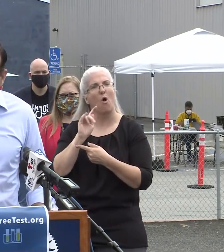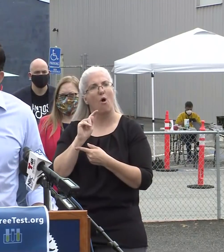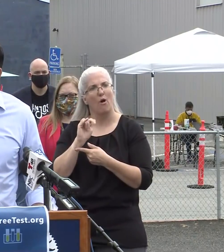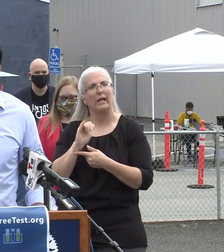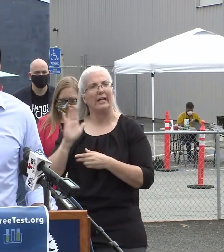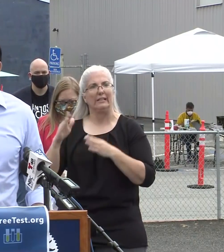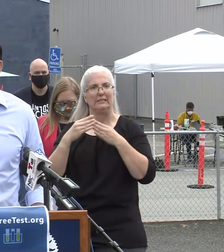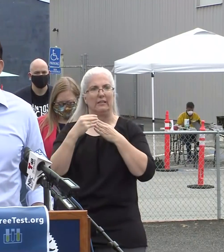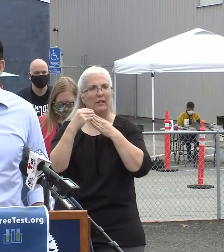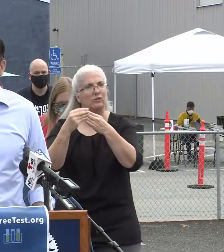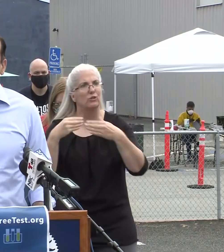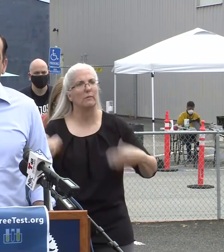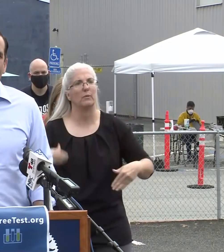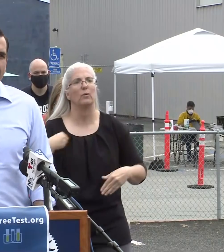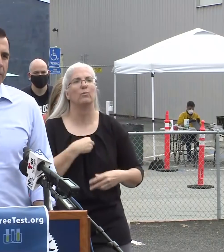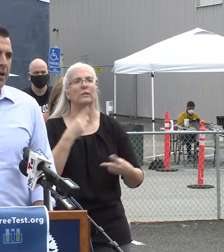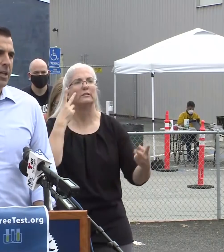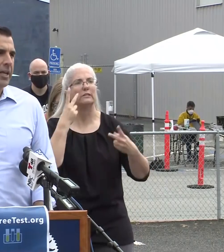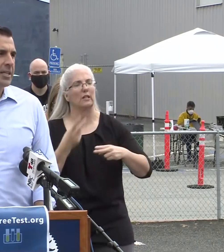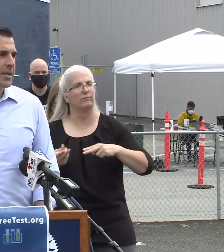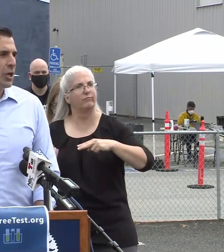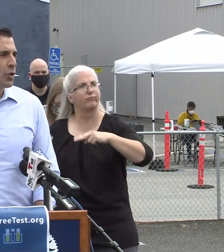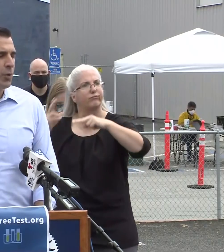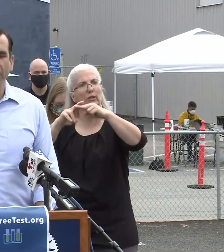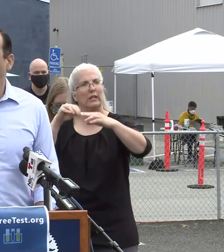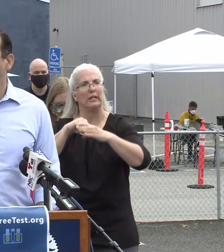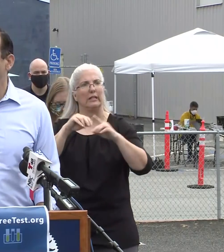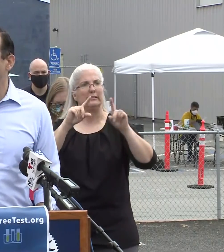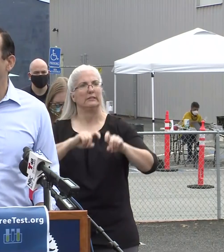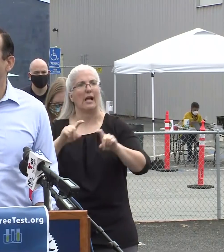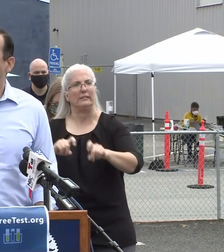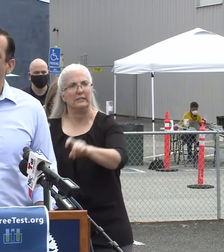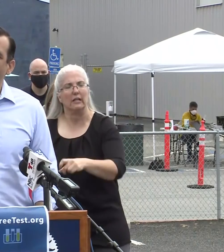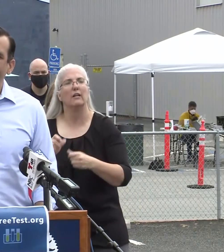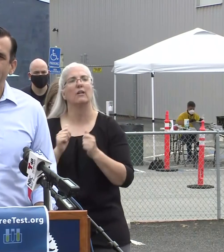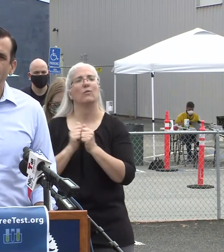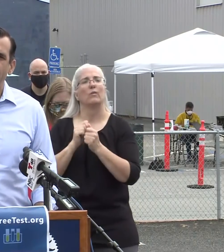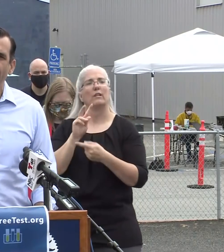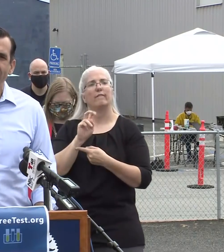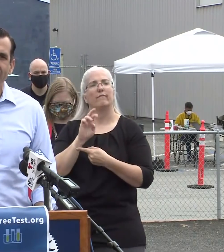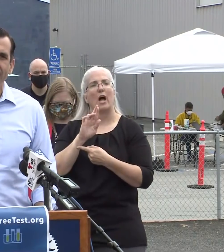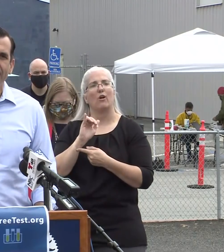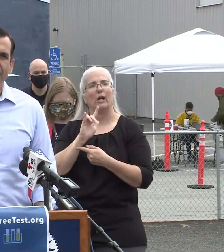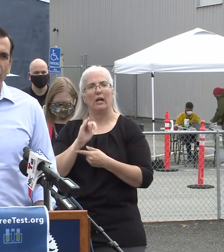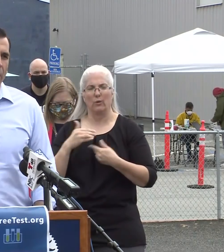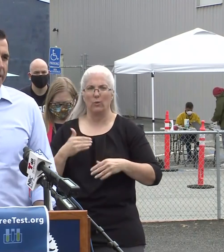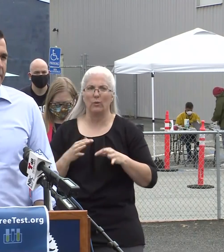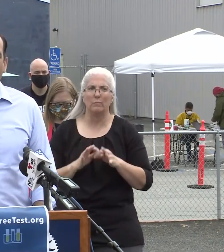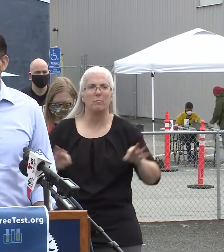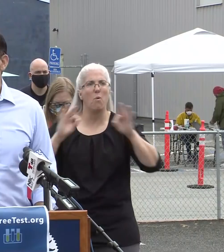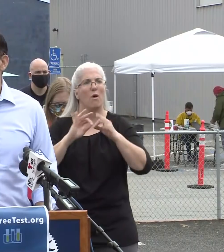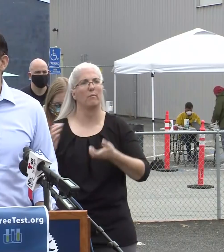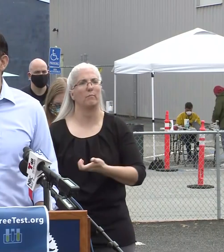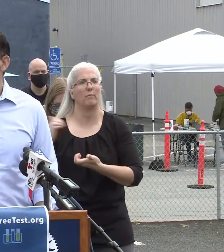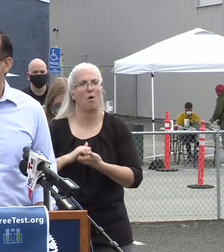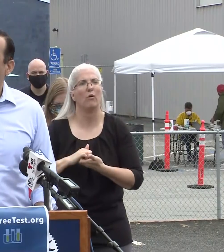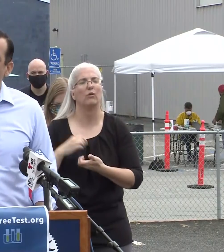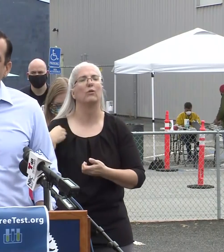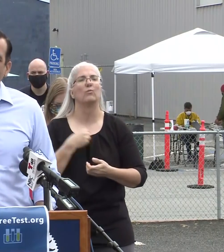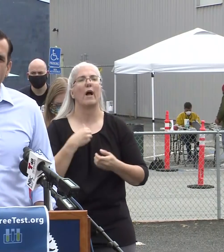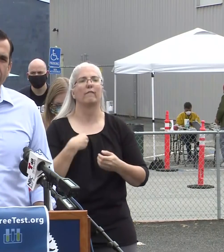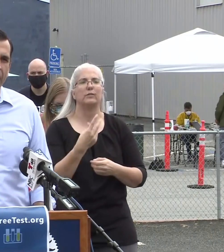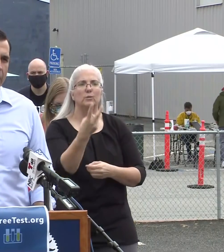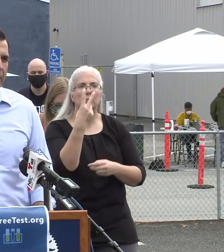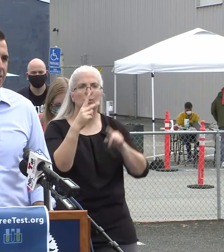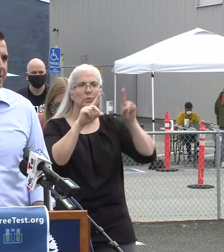great gains in that regard. Verily is a critical partner in that, operating 2 sites, one here at Pal Stadium, another